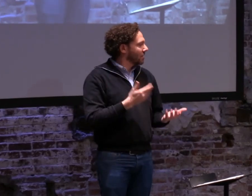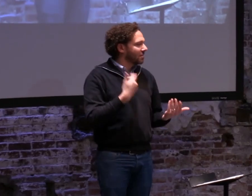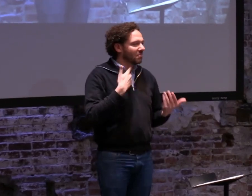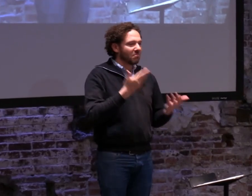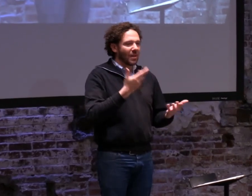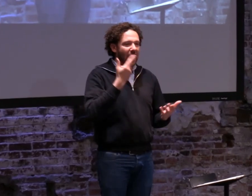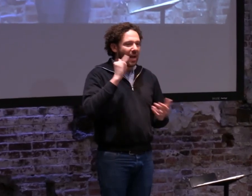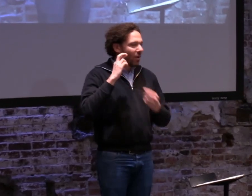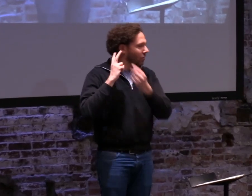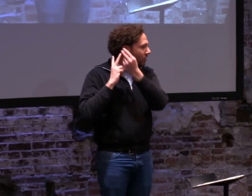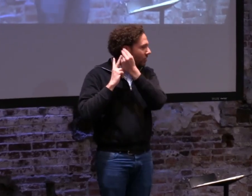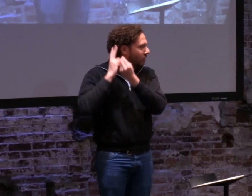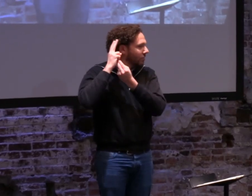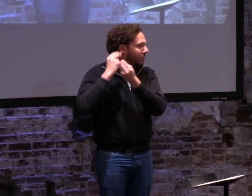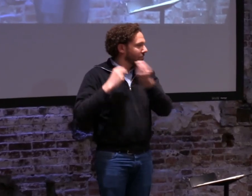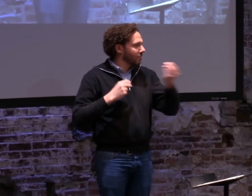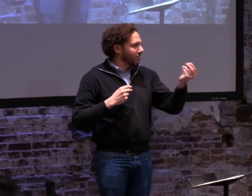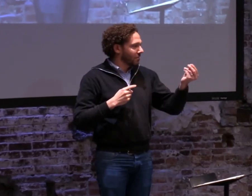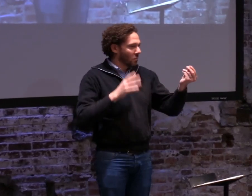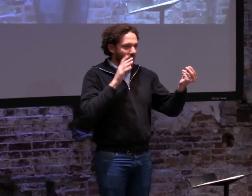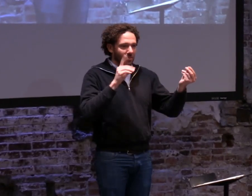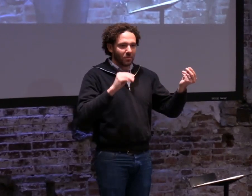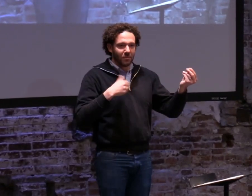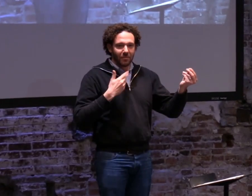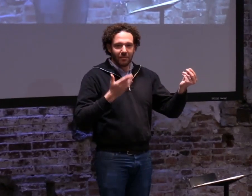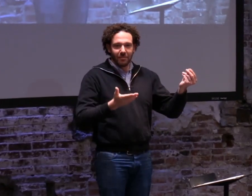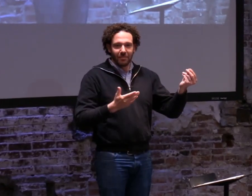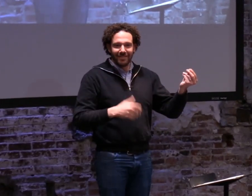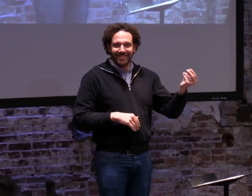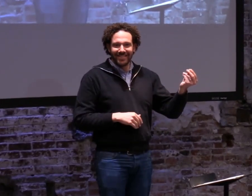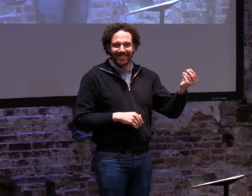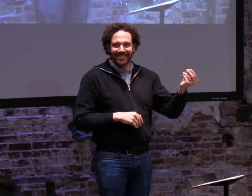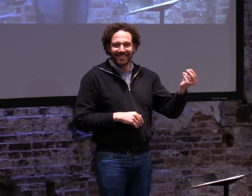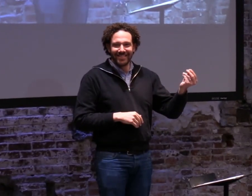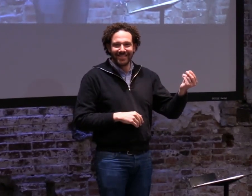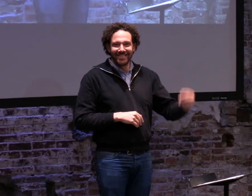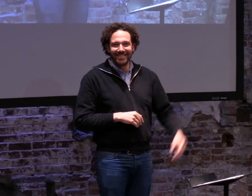If anyone has forgotten to bring anything or some hair clippers or something, I'll take a strand of your hair.